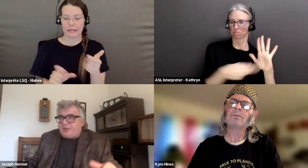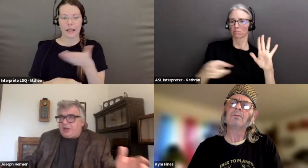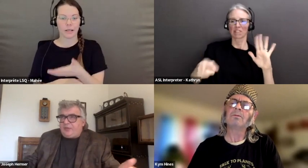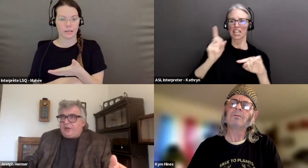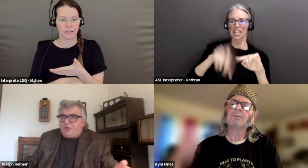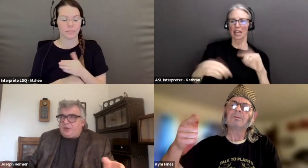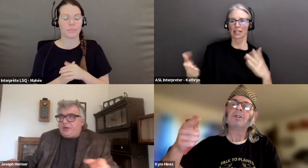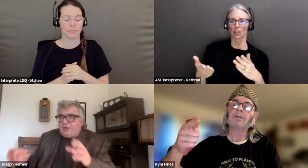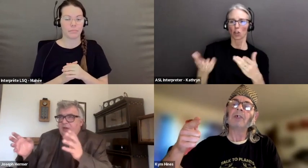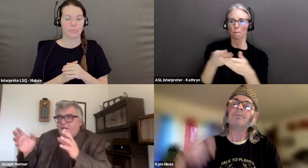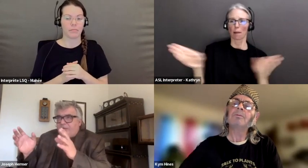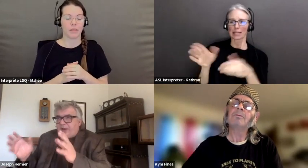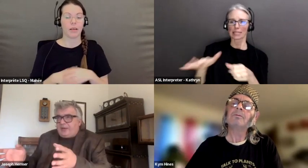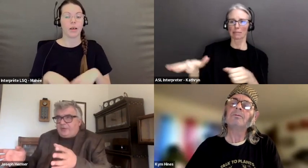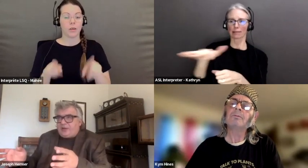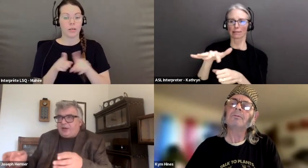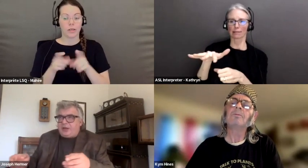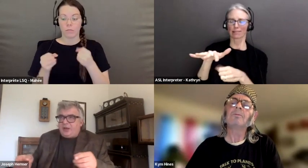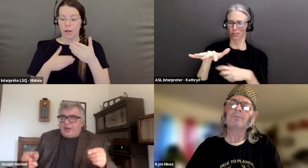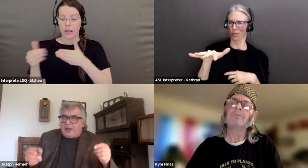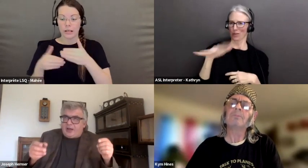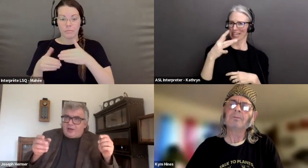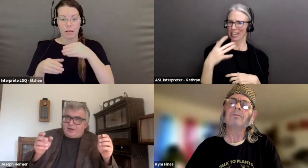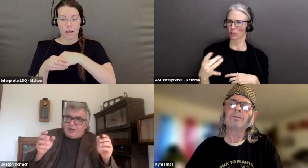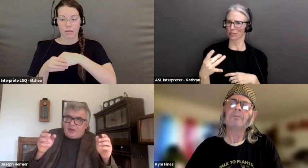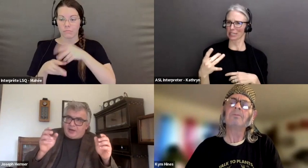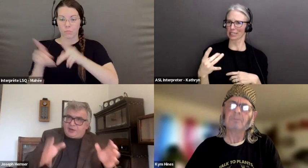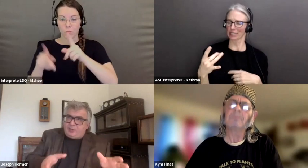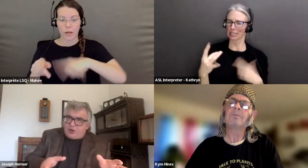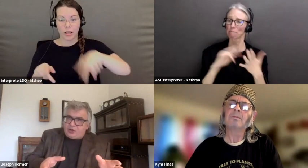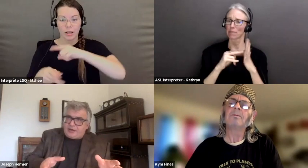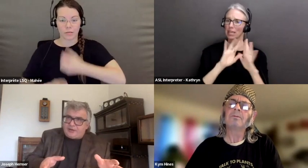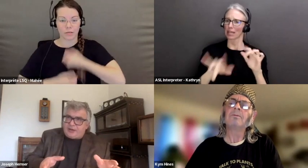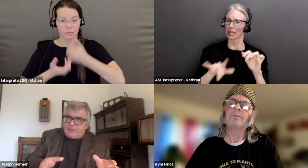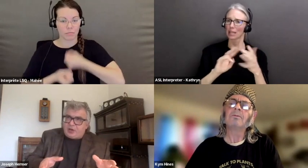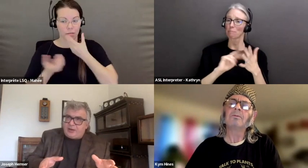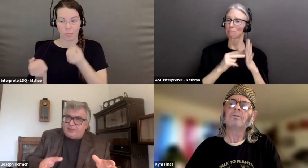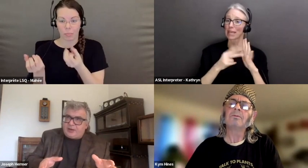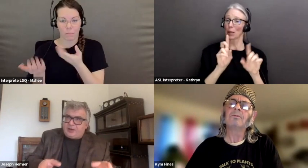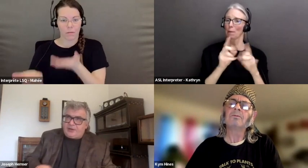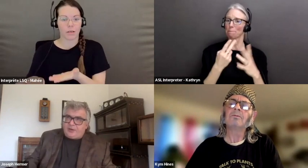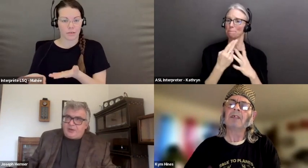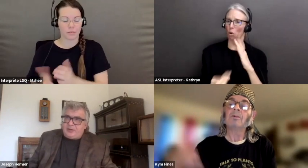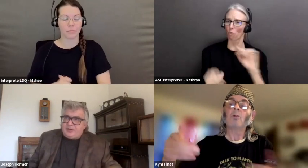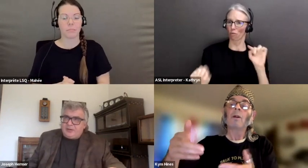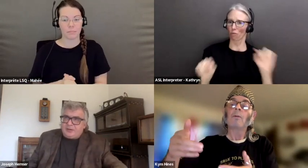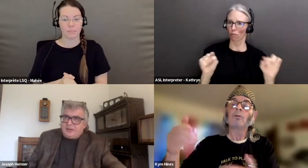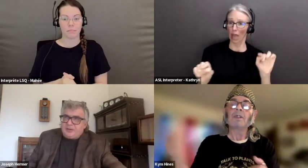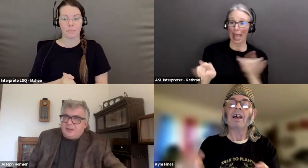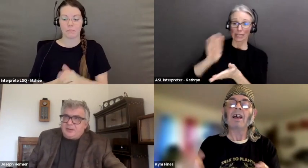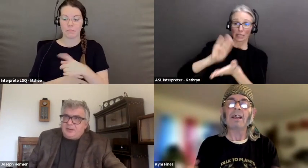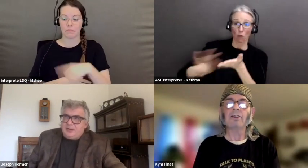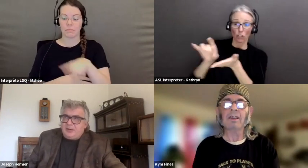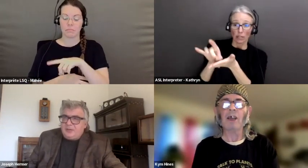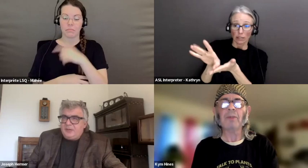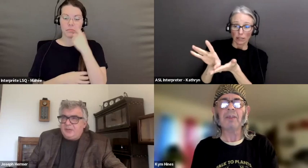So it seems to have that dual meaning of adversary and expulsion at the same time. Is that right, do you think? Well,